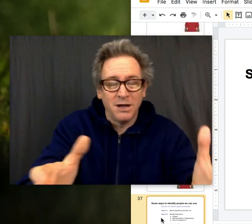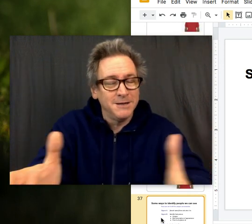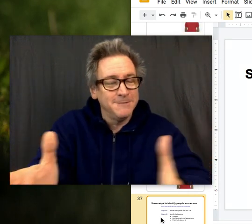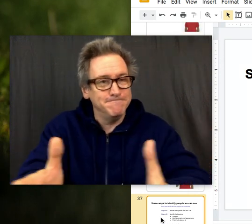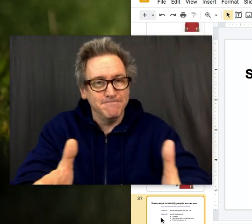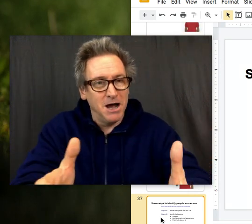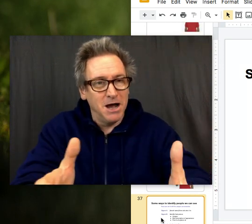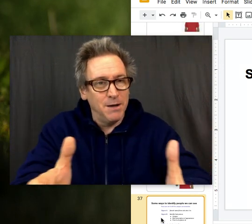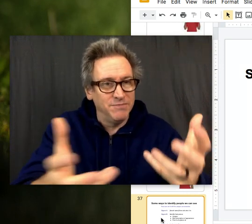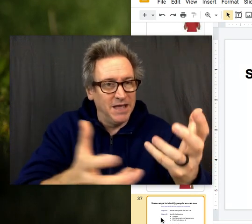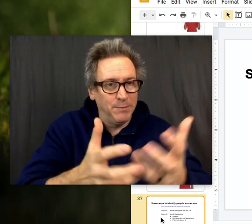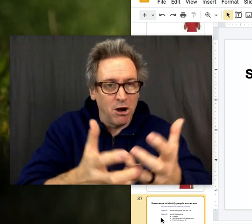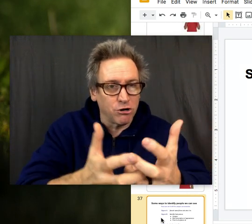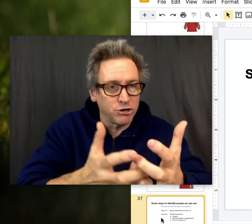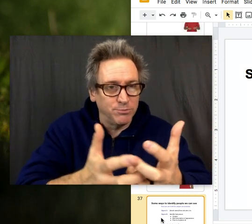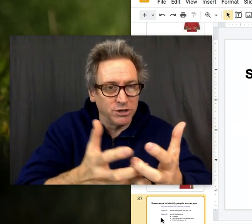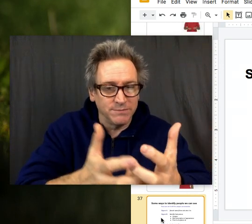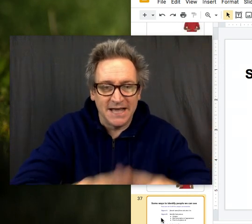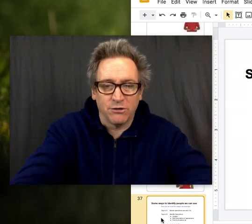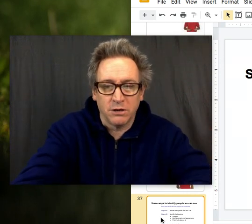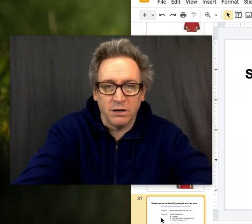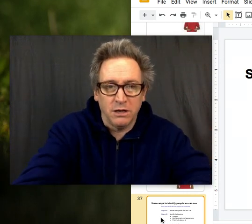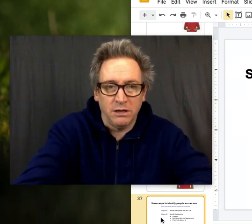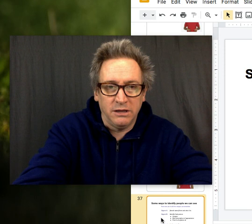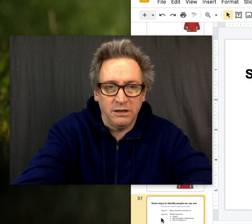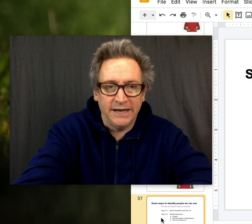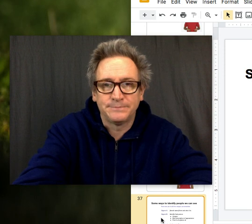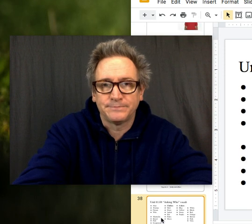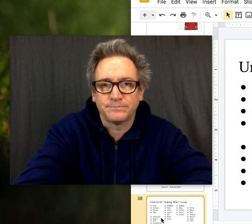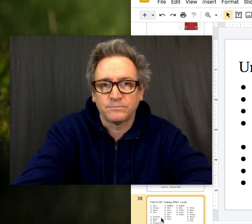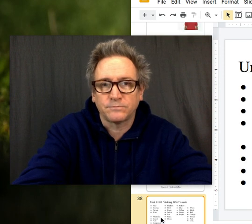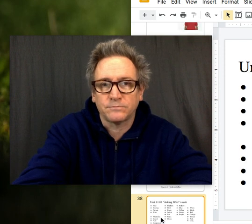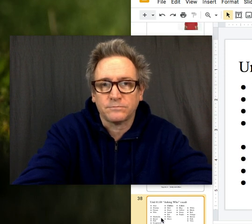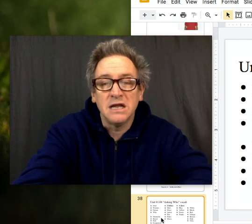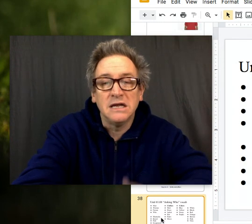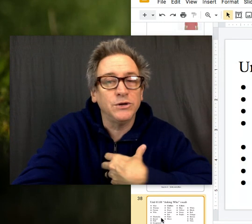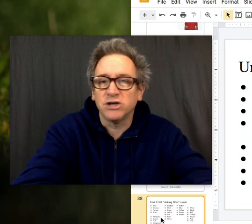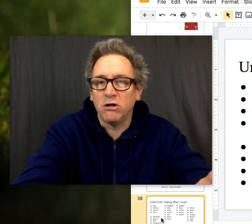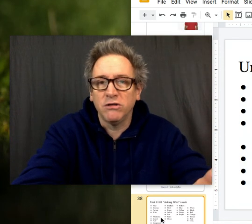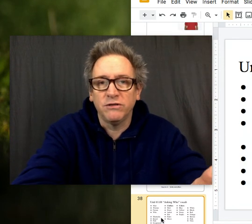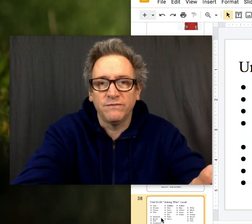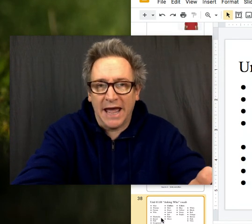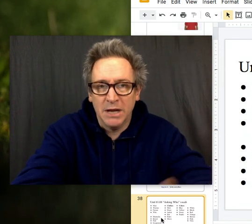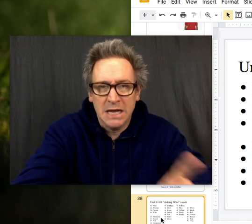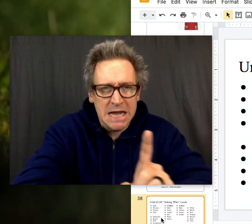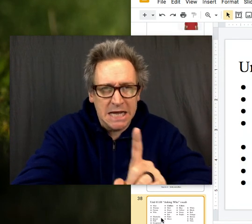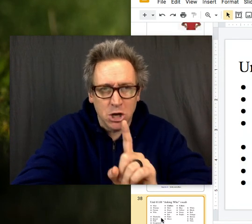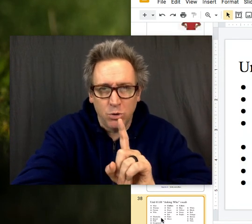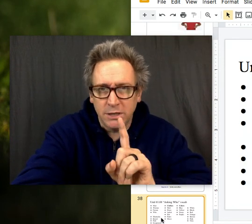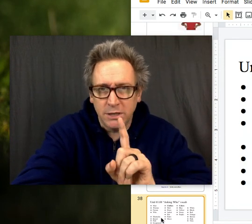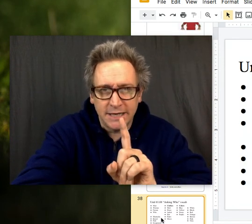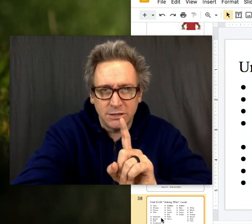other, it'll be harder to put them together later. So here's all the vocab, and